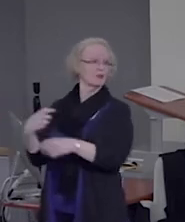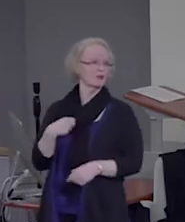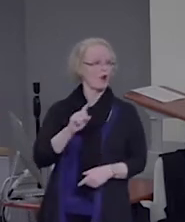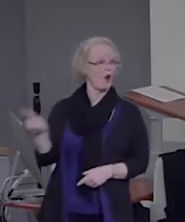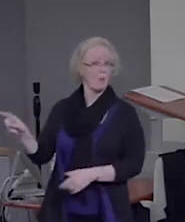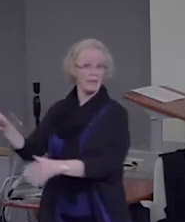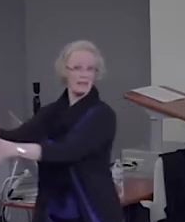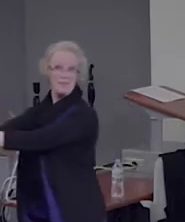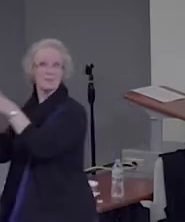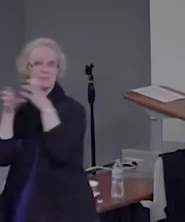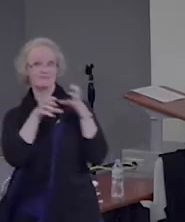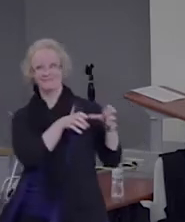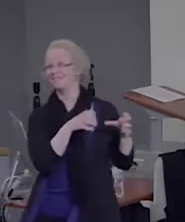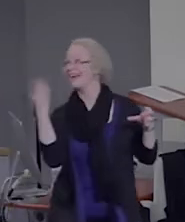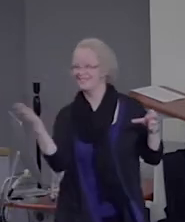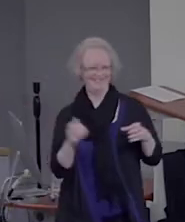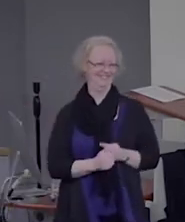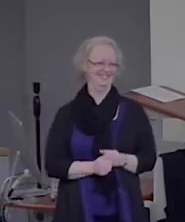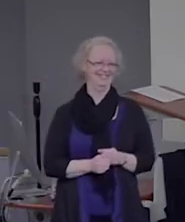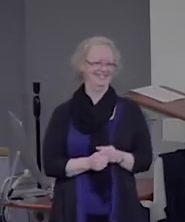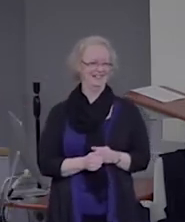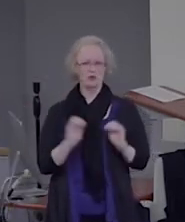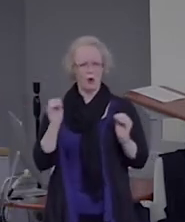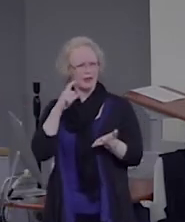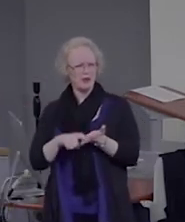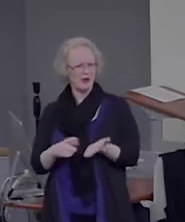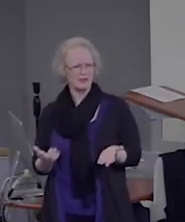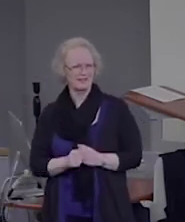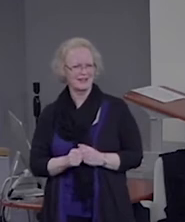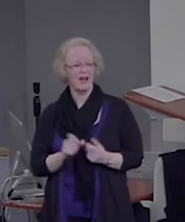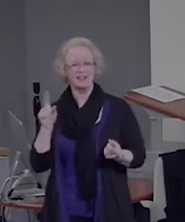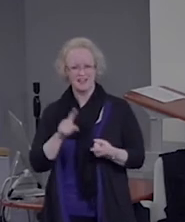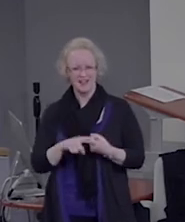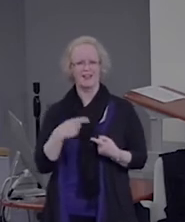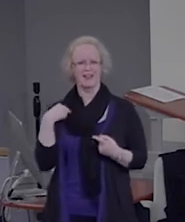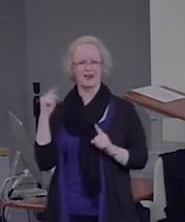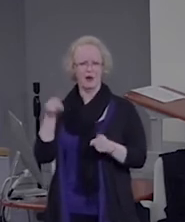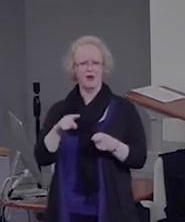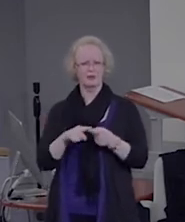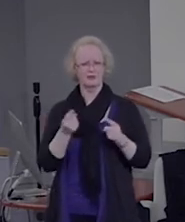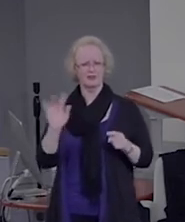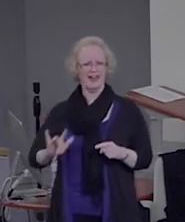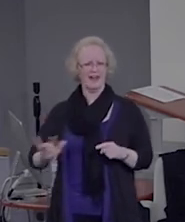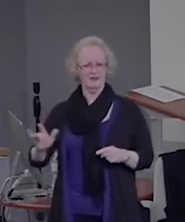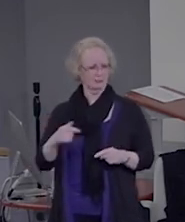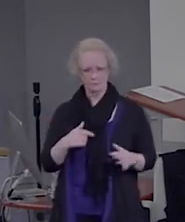you can just go and pick them up nobody notices at least till they get to the check out